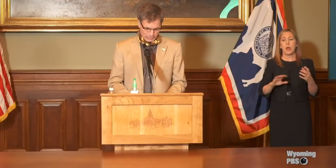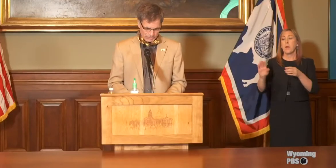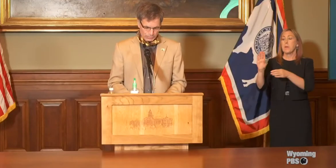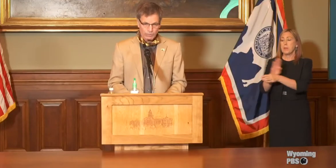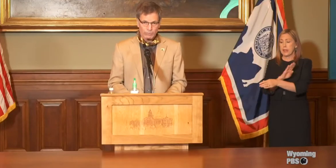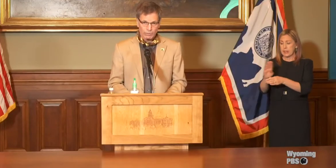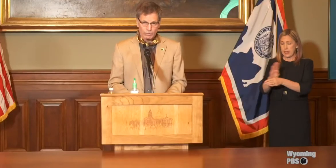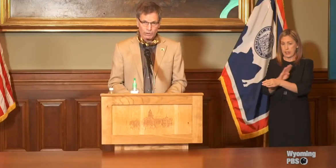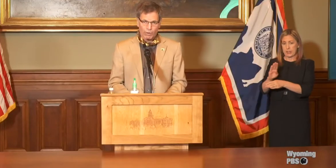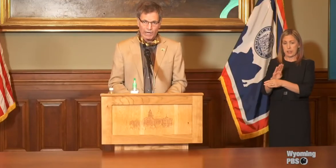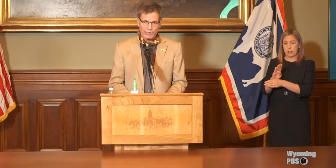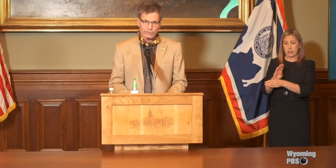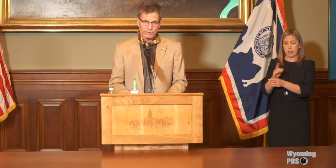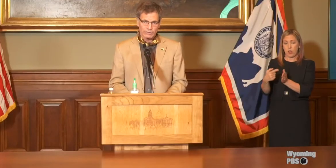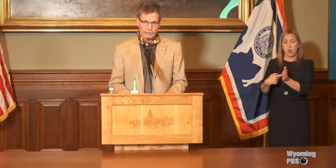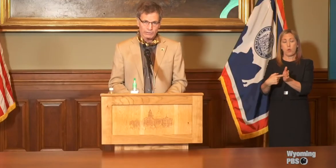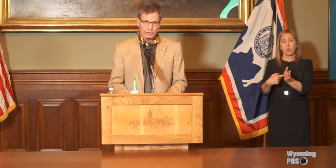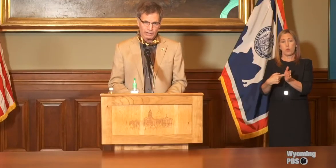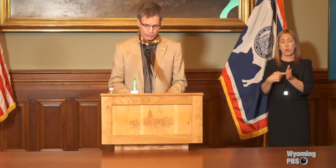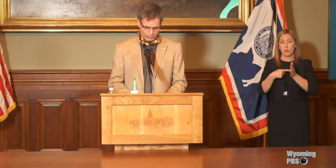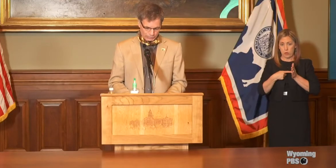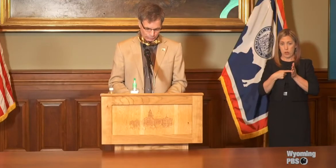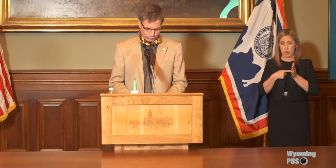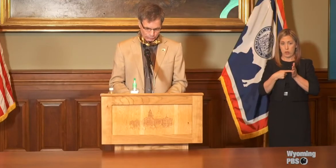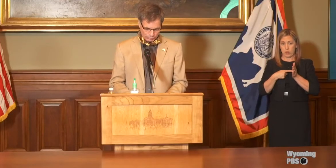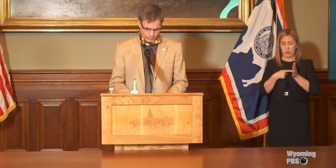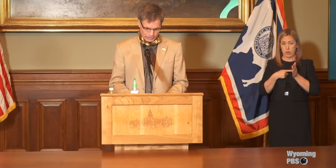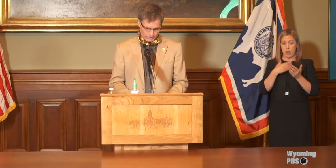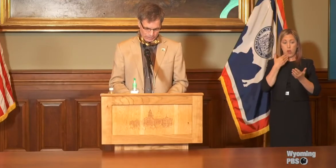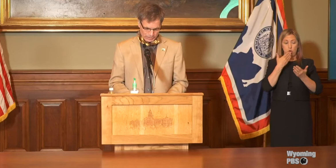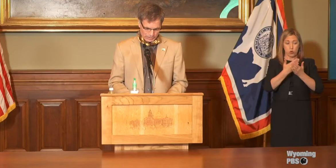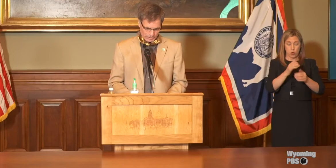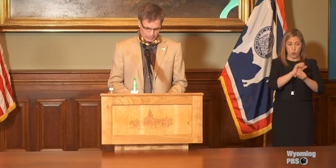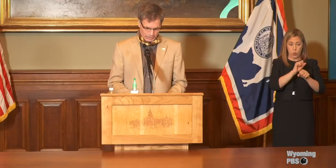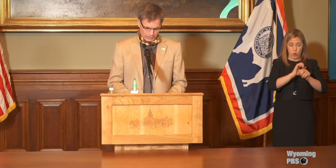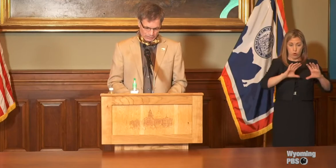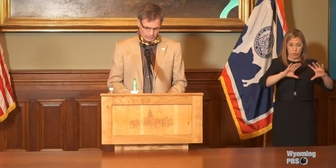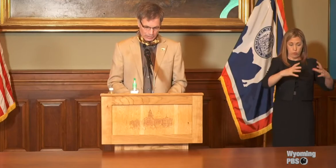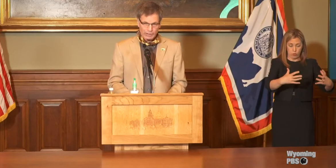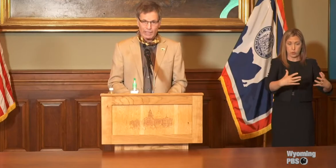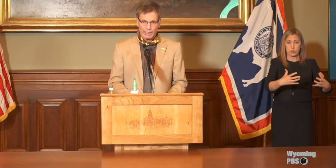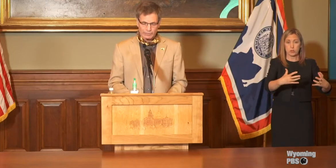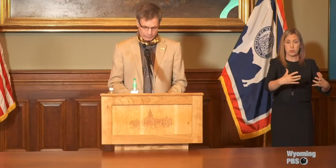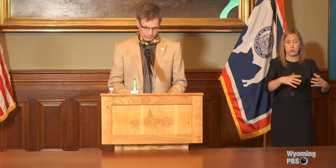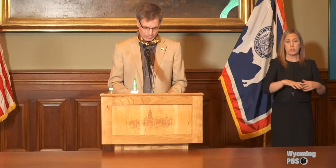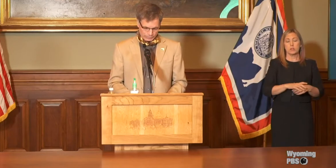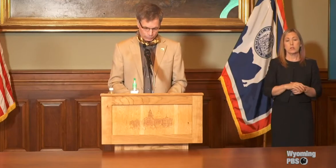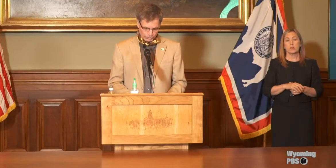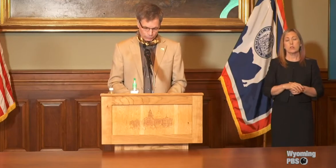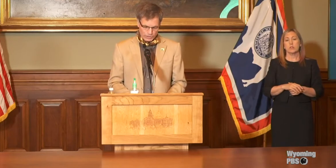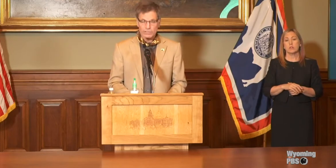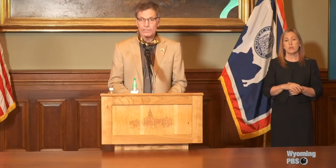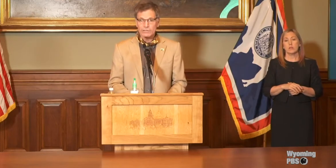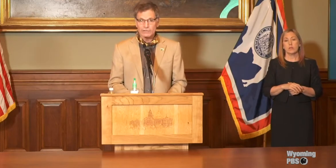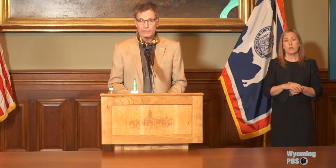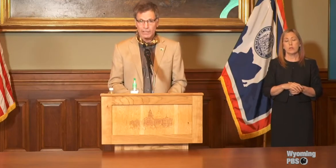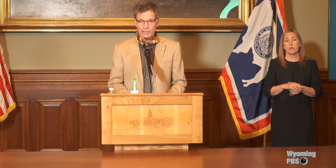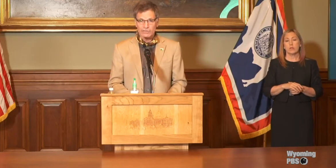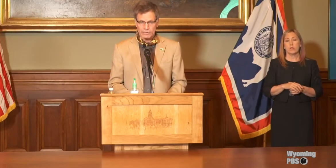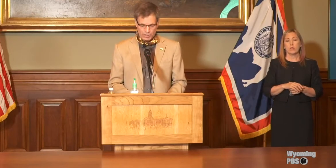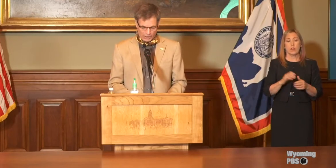Business requires a good workforce. And